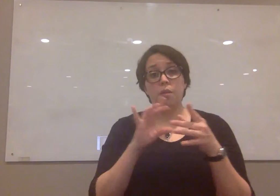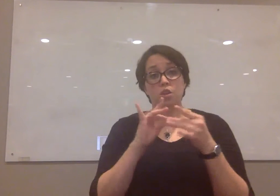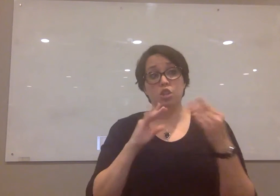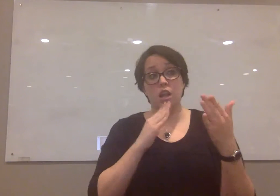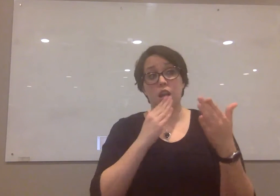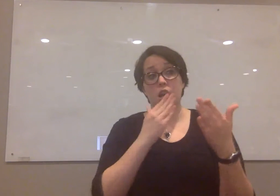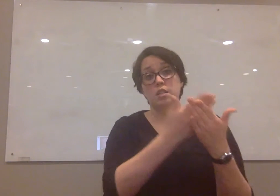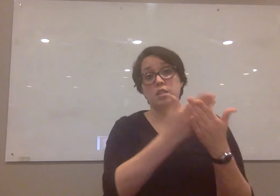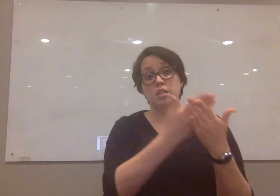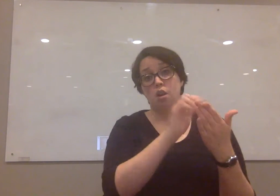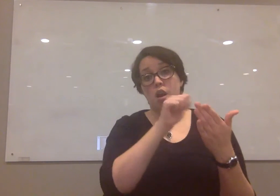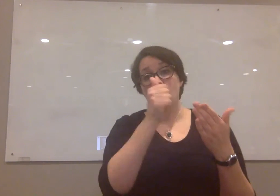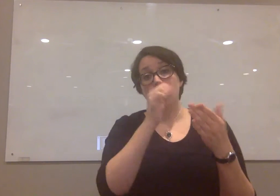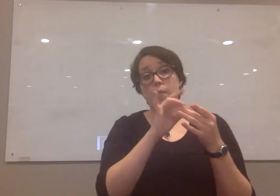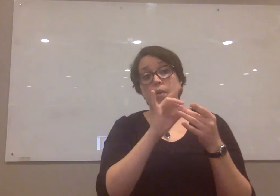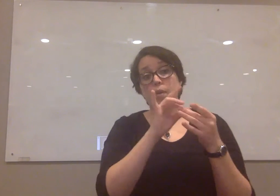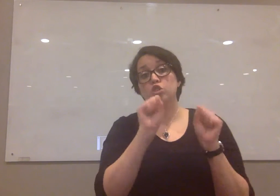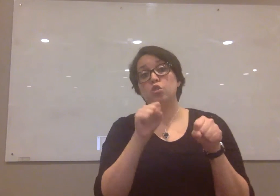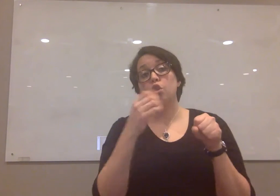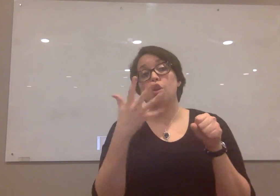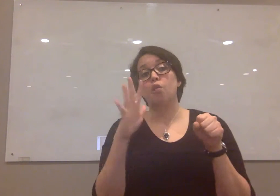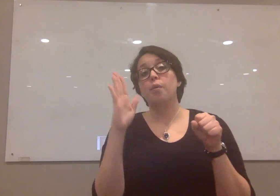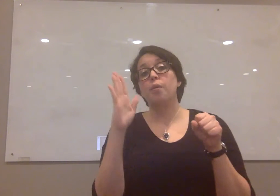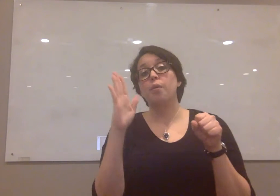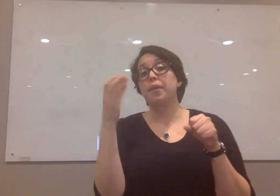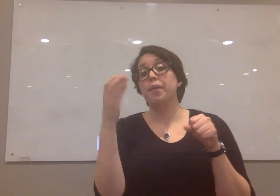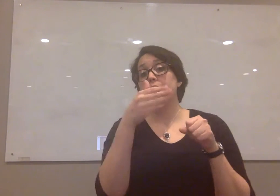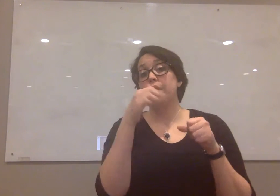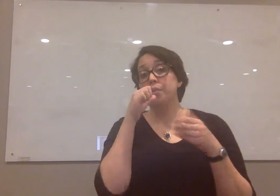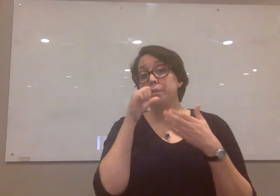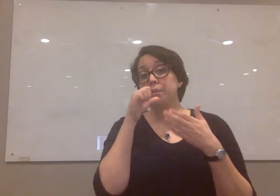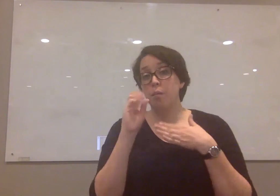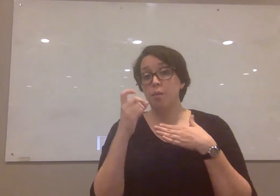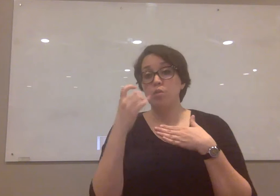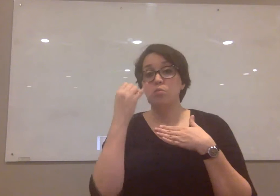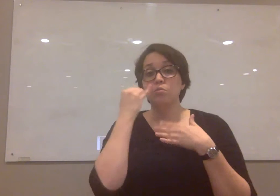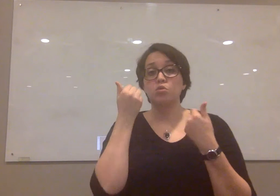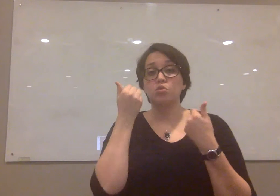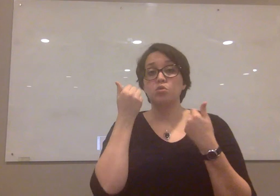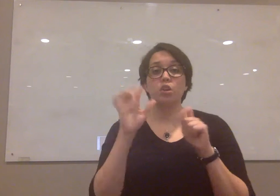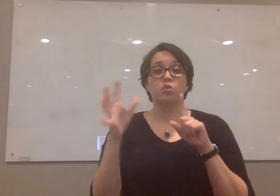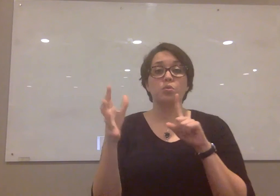could already be in the mailbox. So say you're trying to cache something and you're going to ask it to actually do